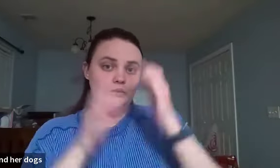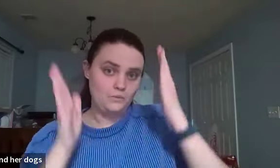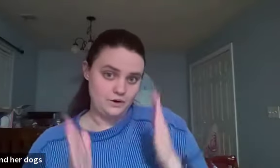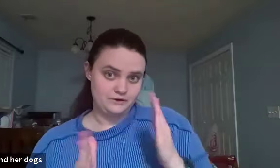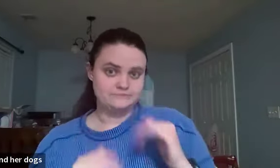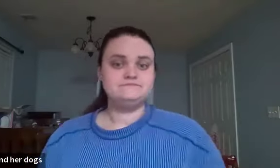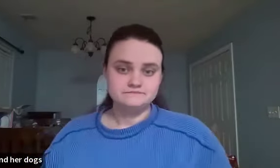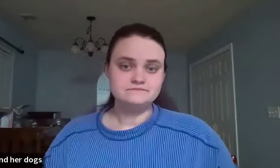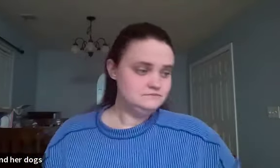Worker.